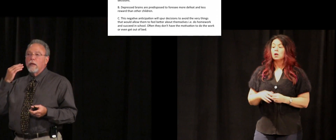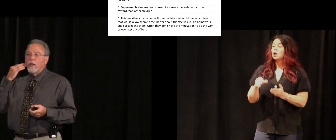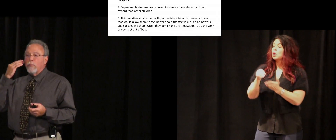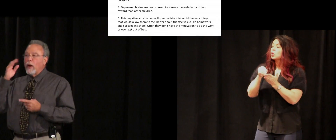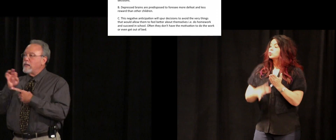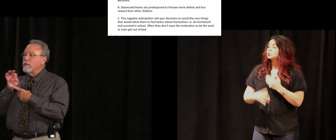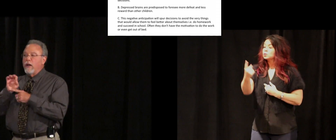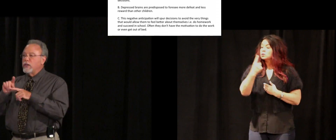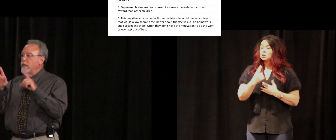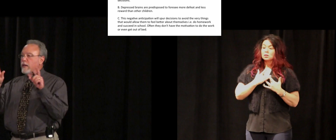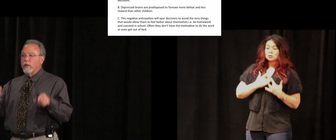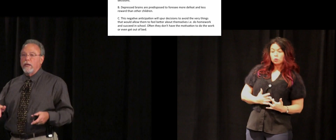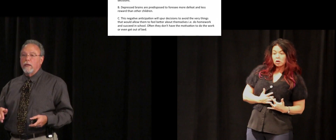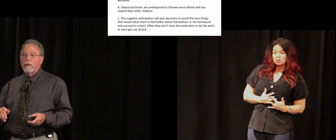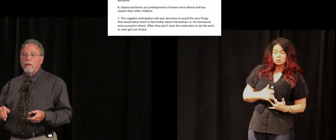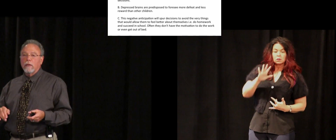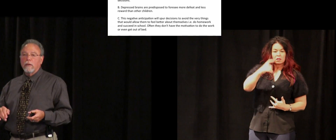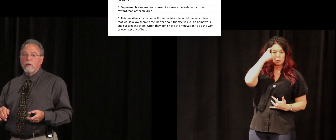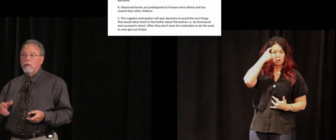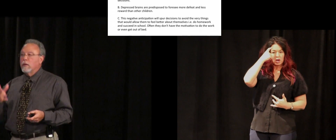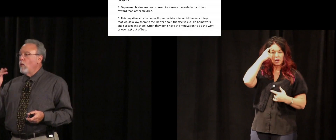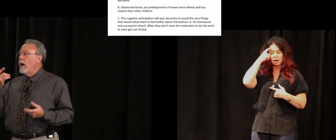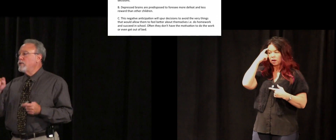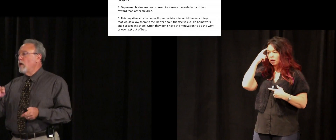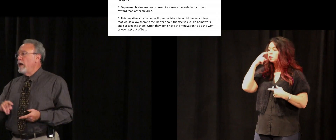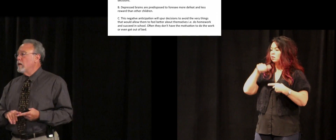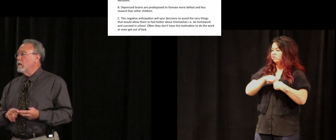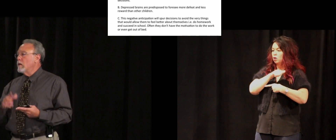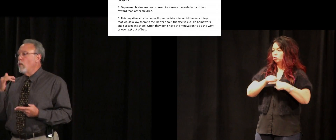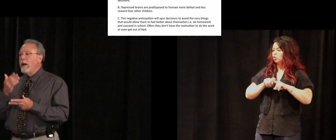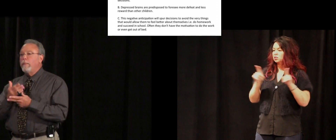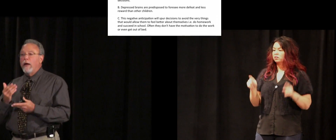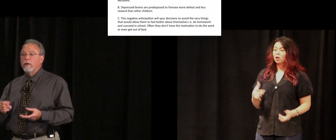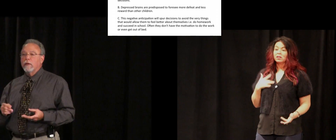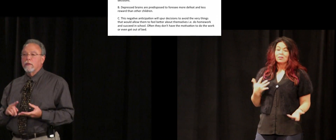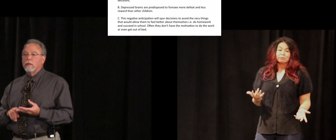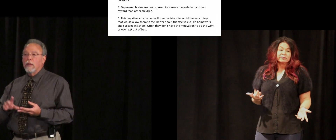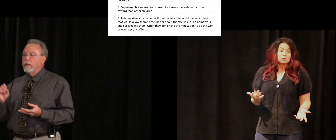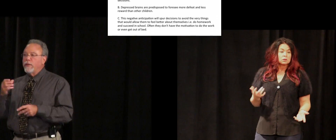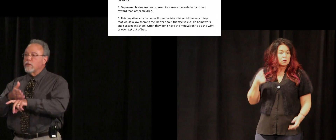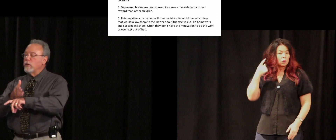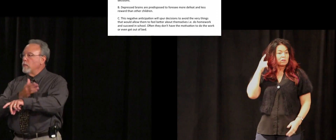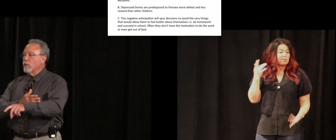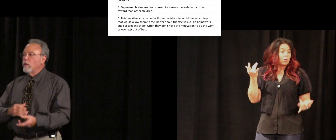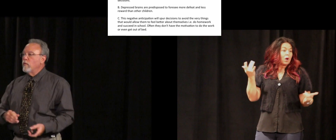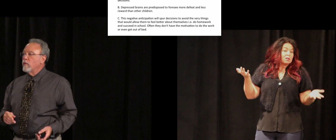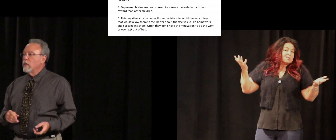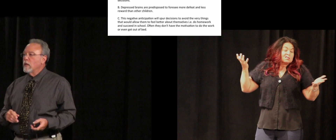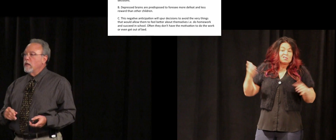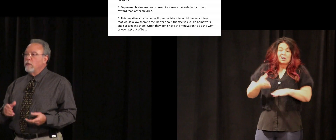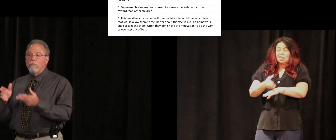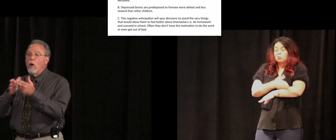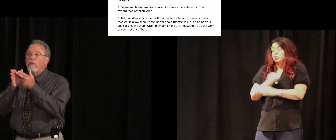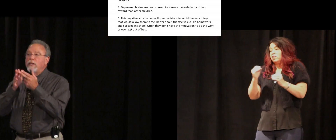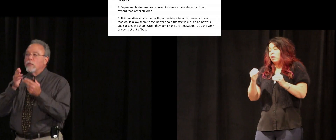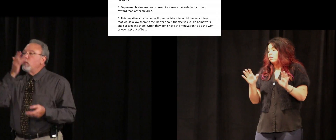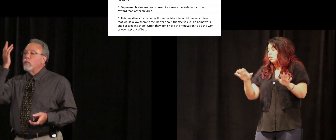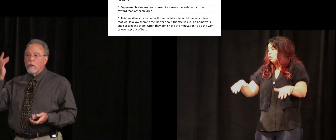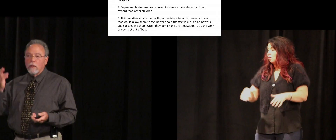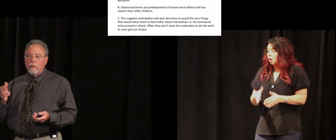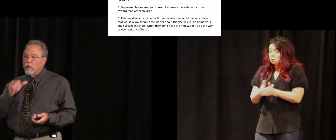a look at what the circumstances are instead of be so quick to find the label or the cause or the reason for.